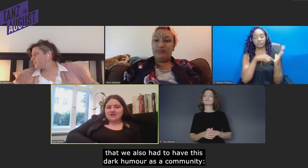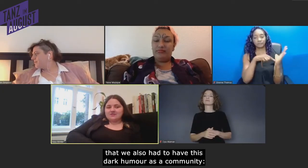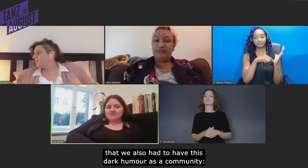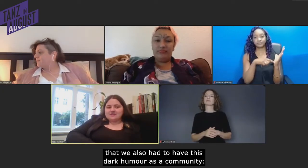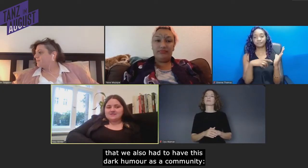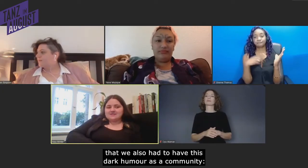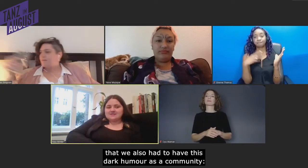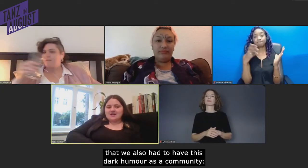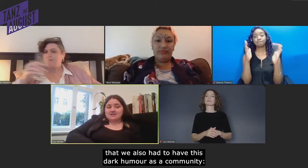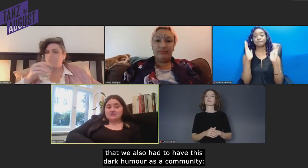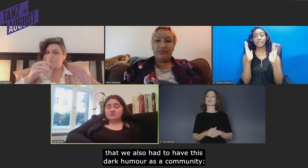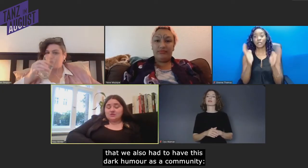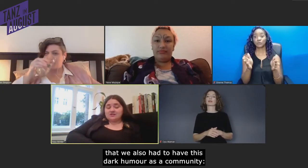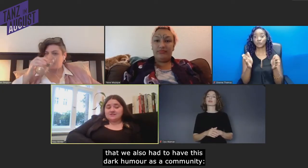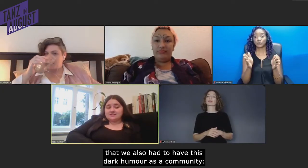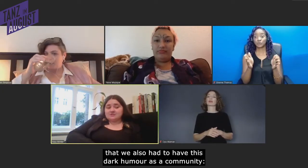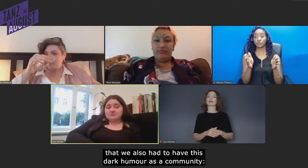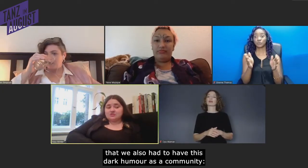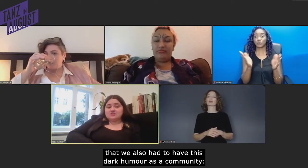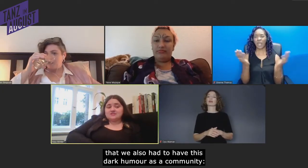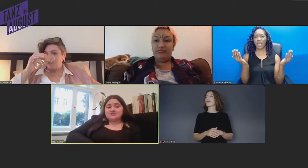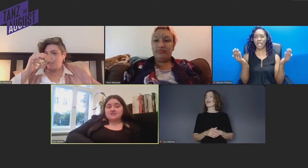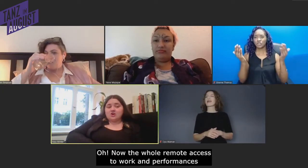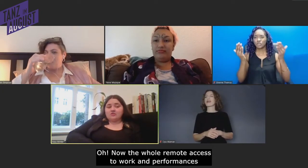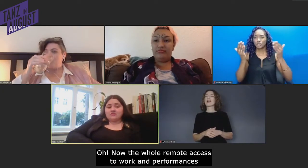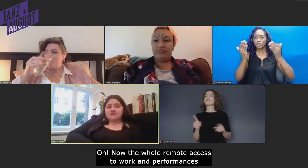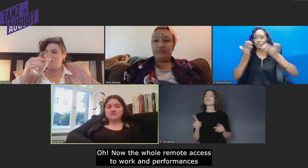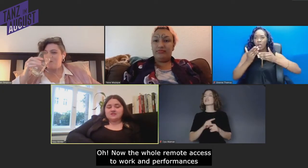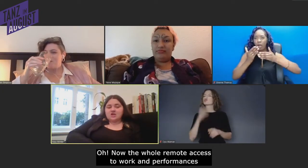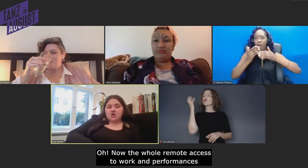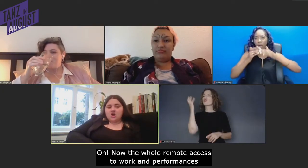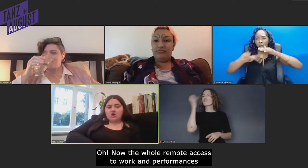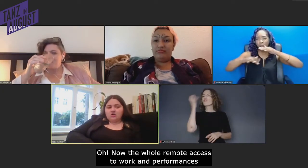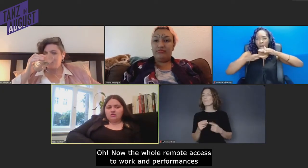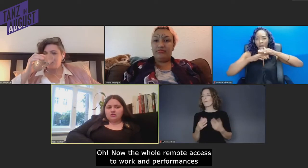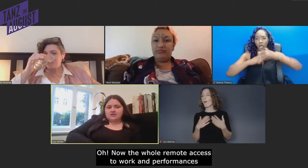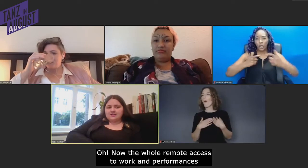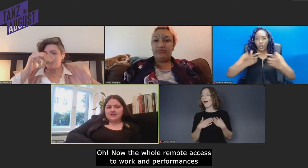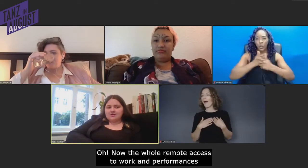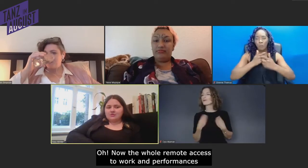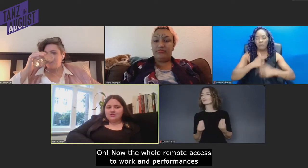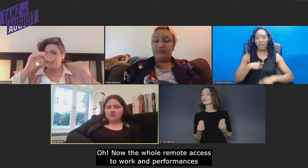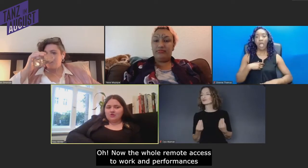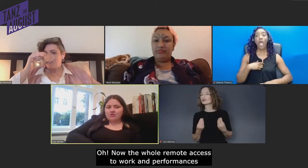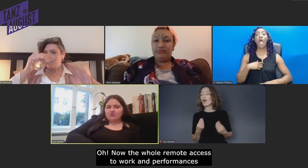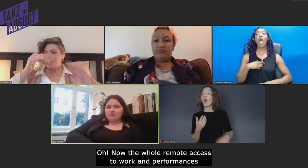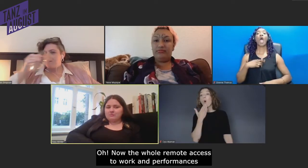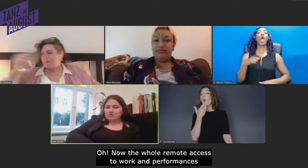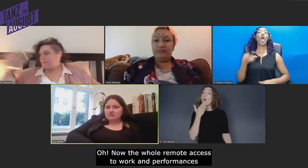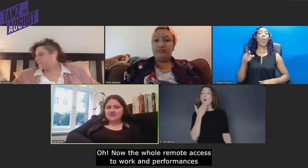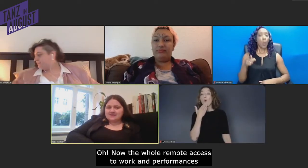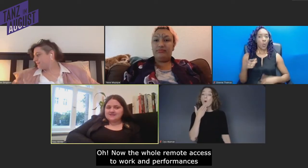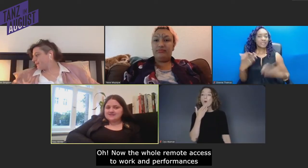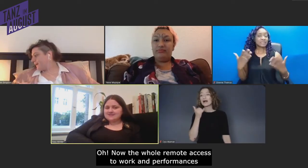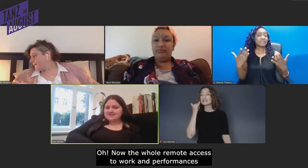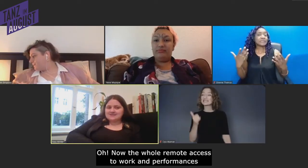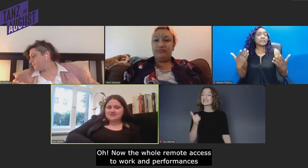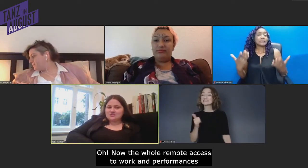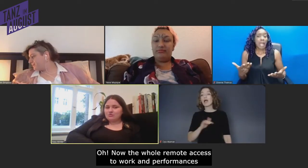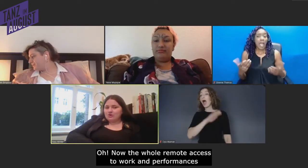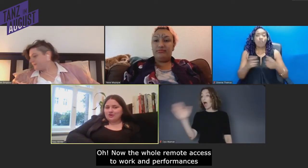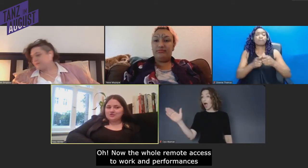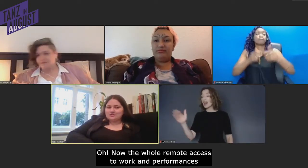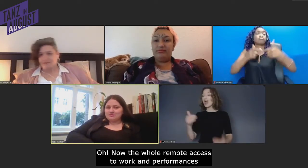to have this dark humor as a community of this, oh, now the whole remote access